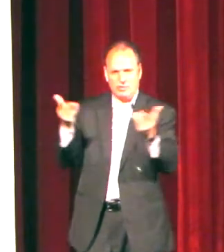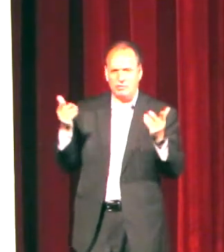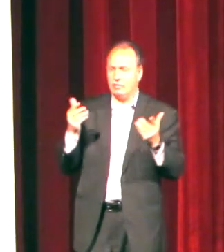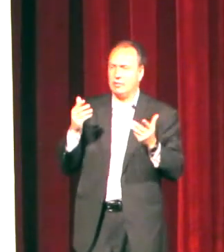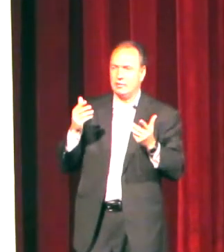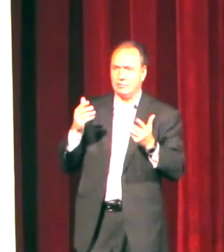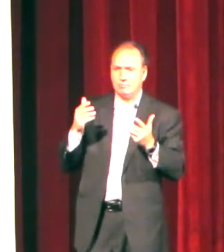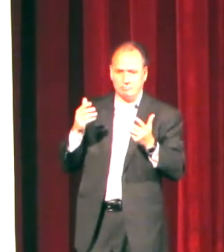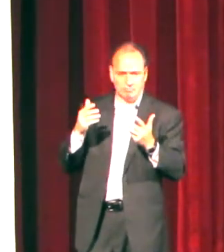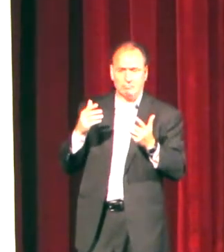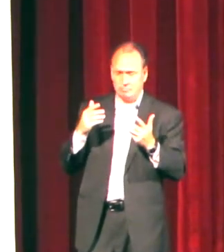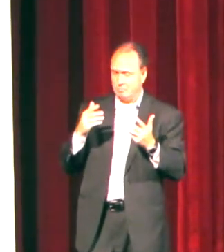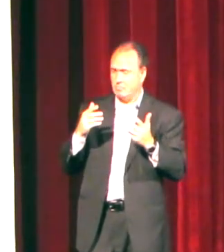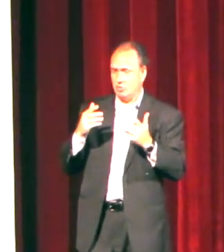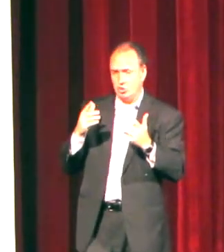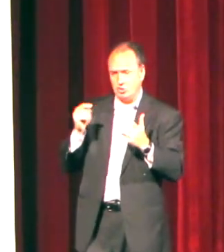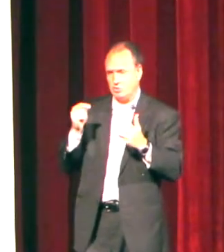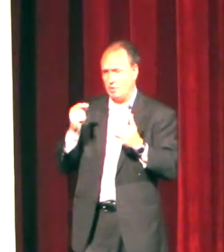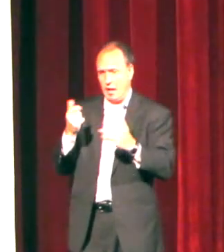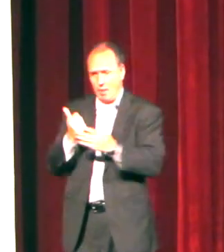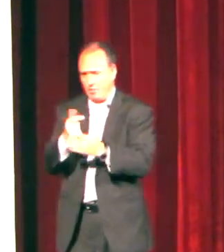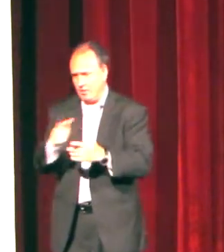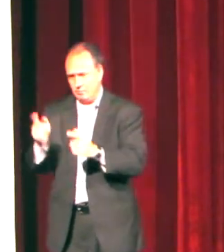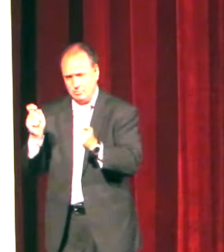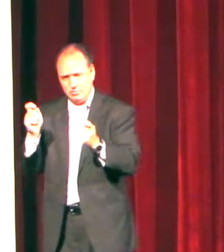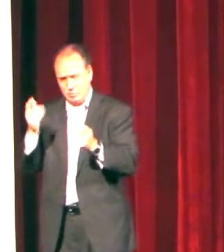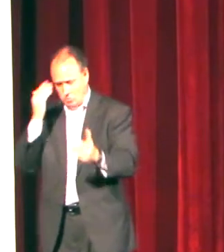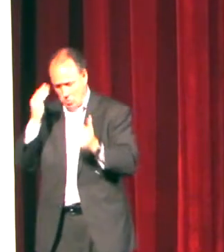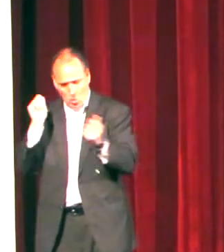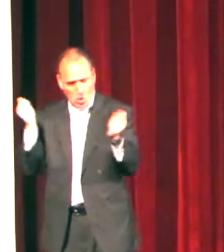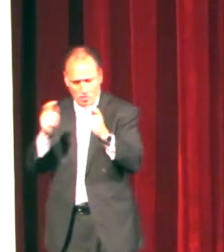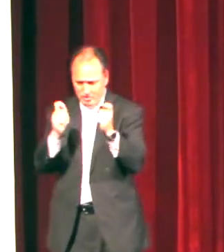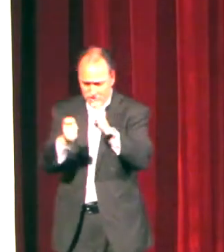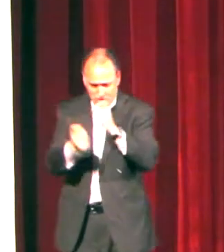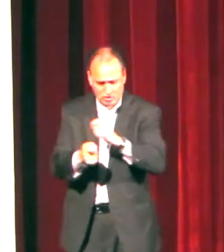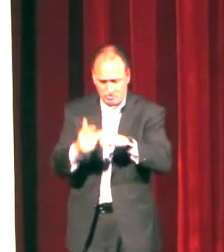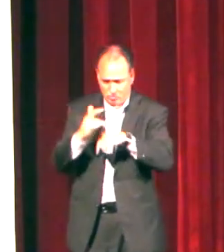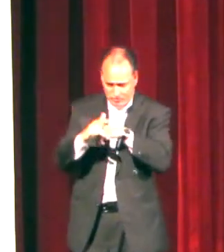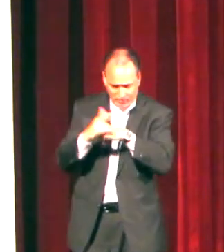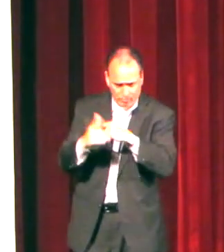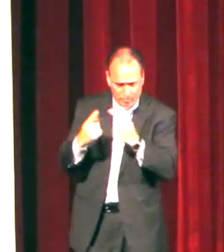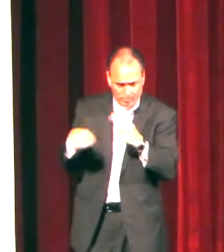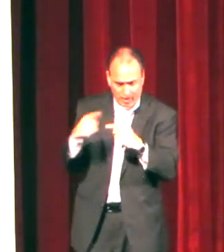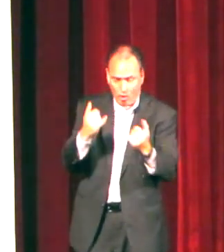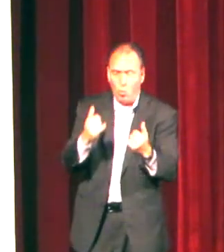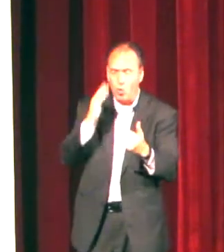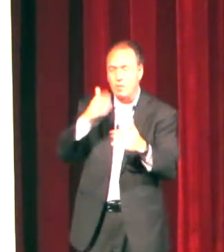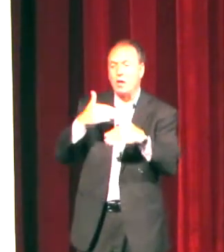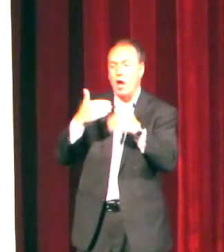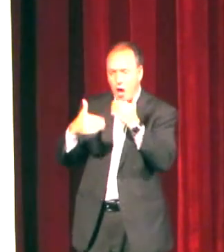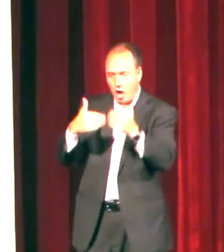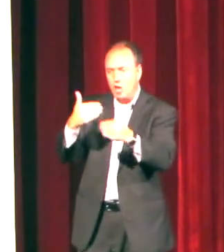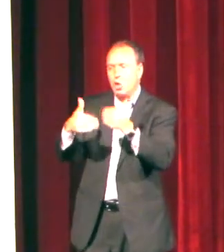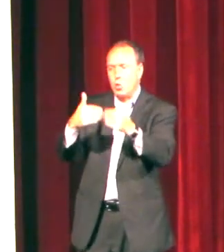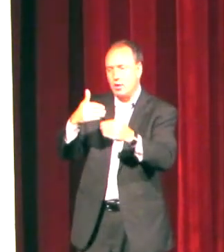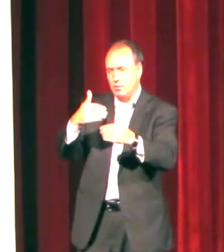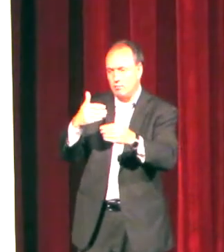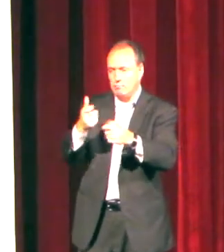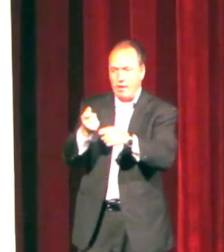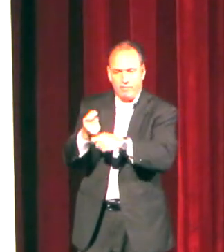just getting them familiar with all the changes, all of the stuff that's going to be available to them now. This is going to be an ongoing thing.